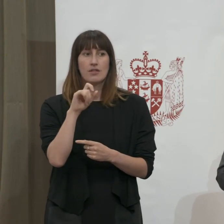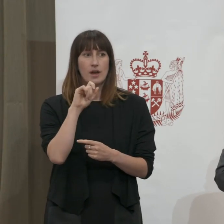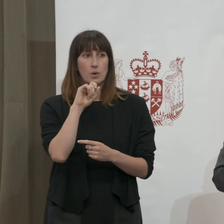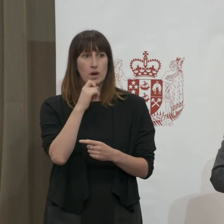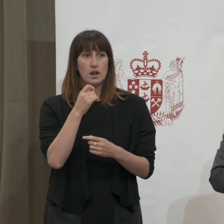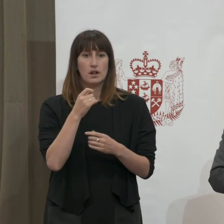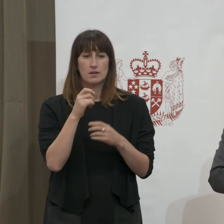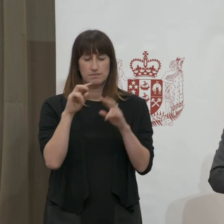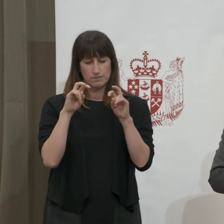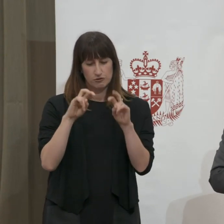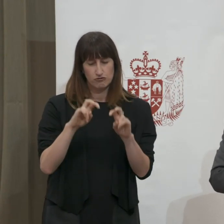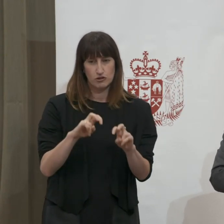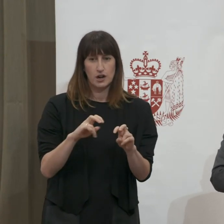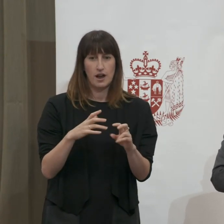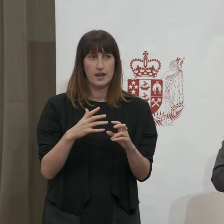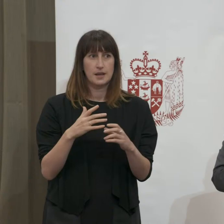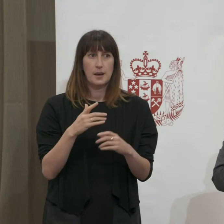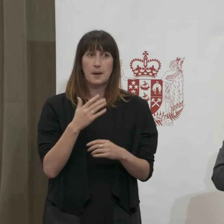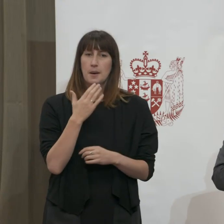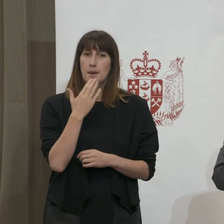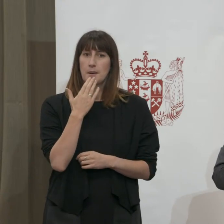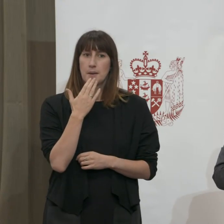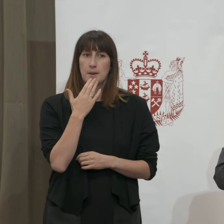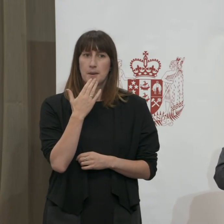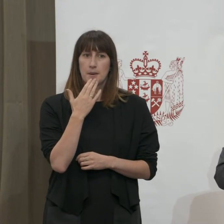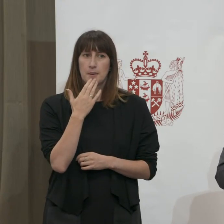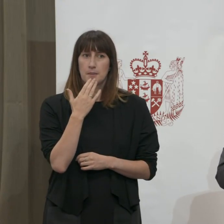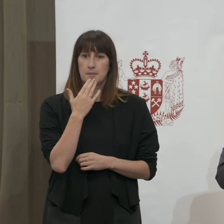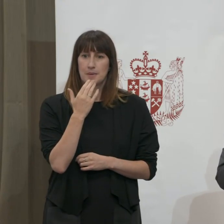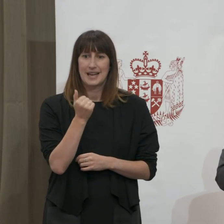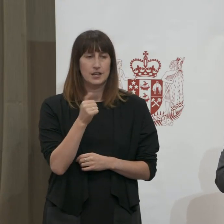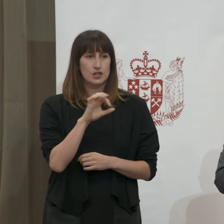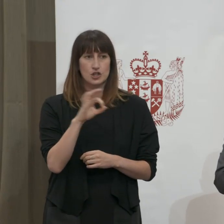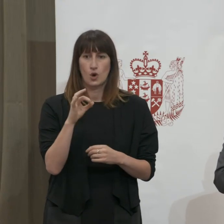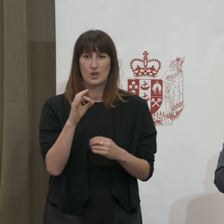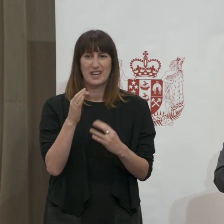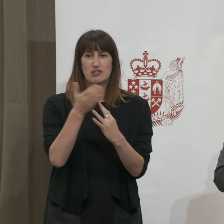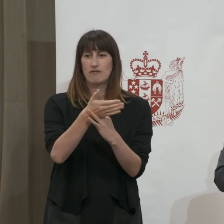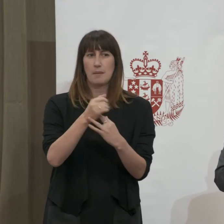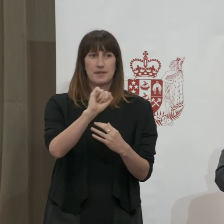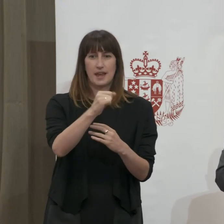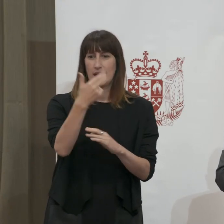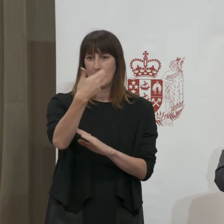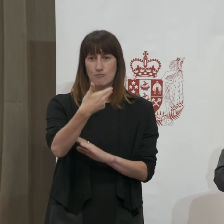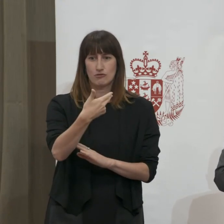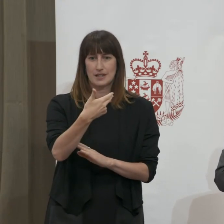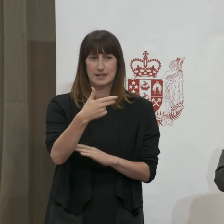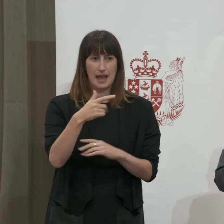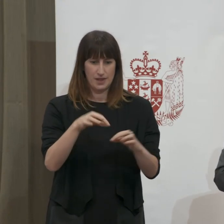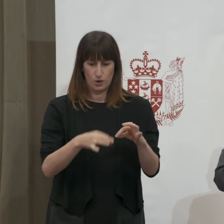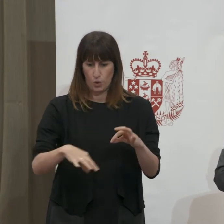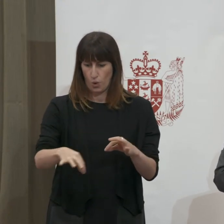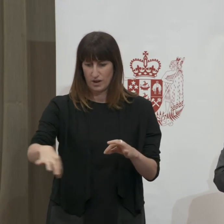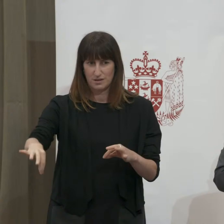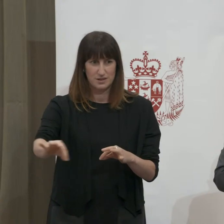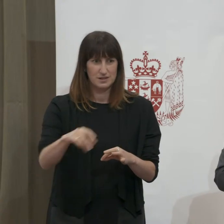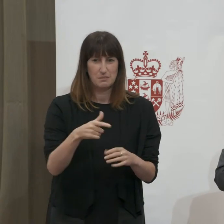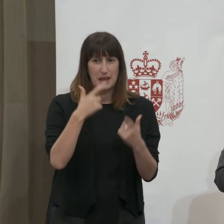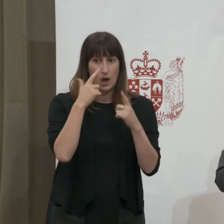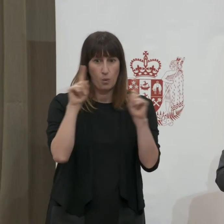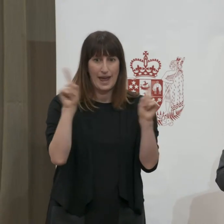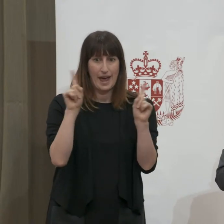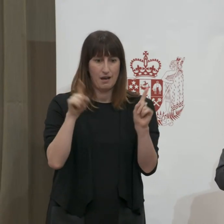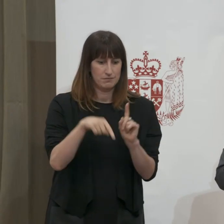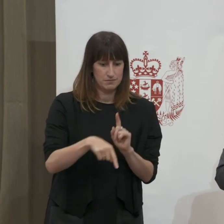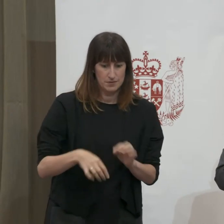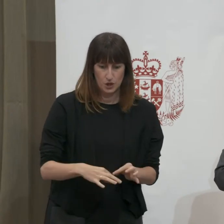announcement. Please be mindful not to impede their cameras and be aware of the cords and the cables that are on the grounds, that are on the